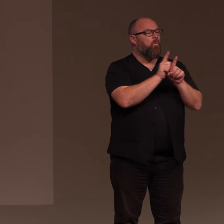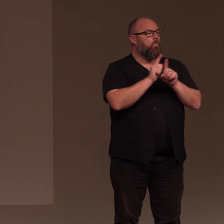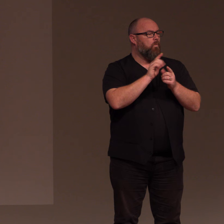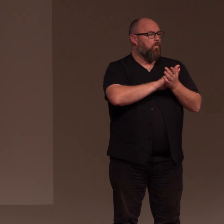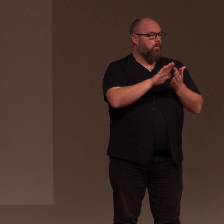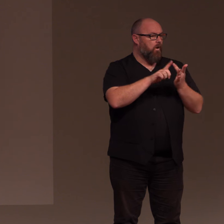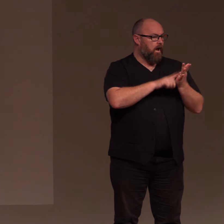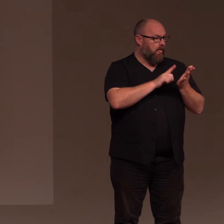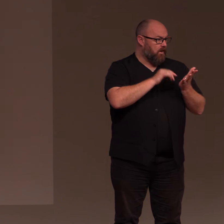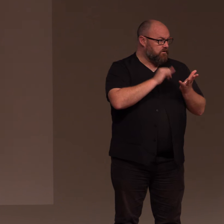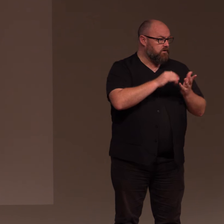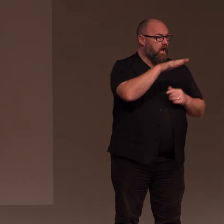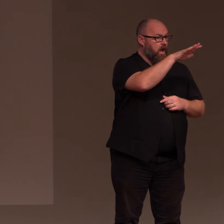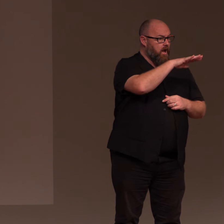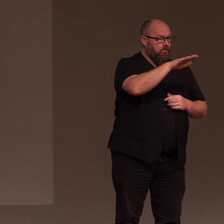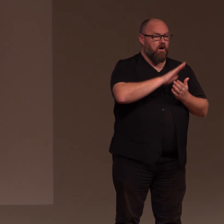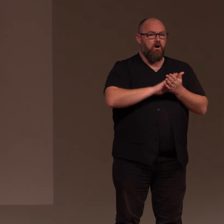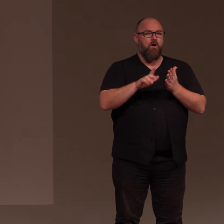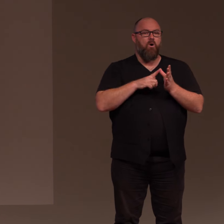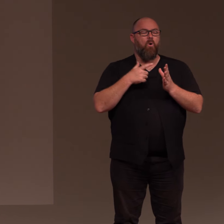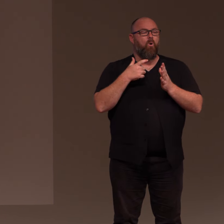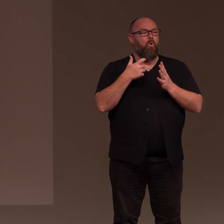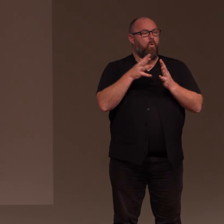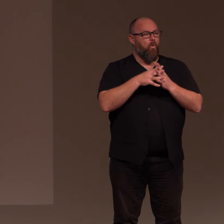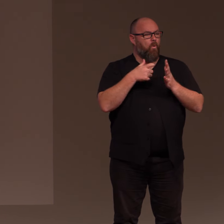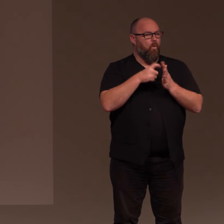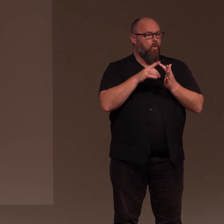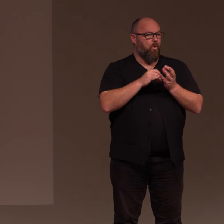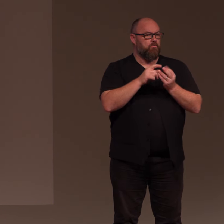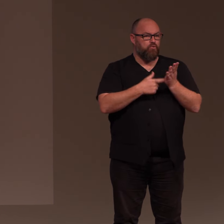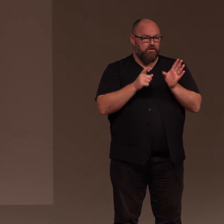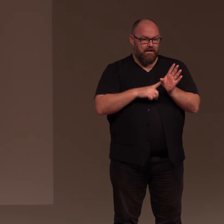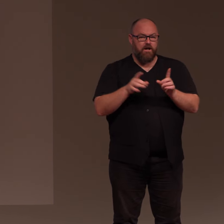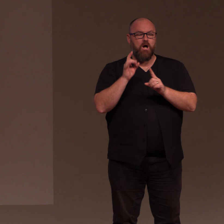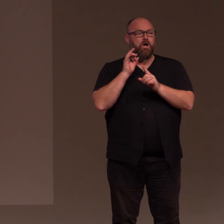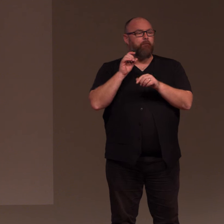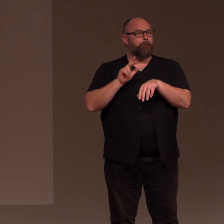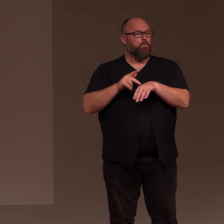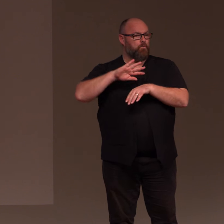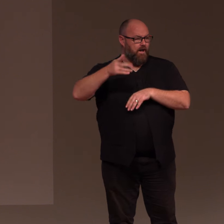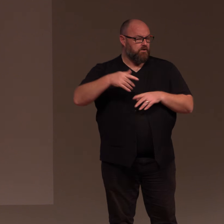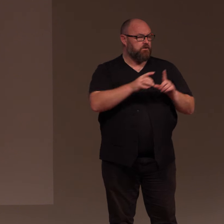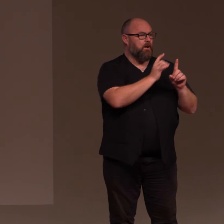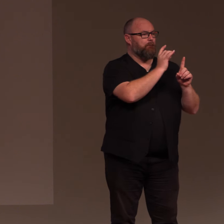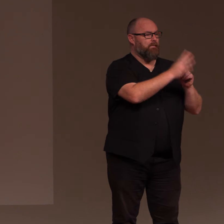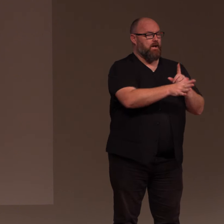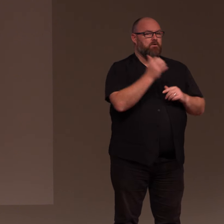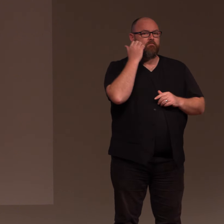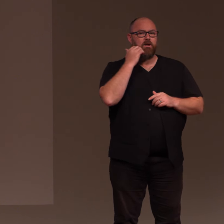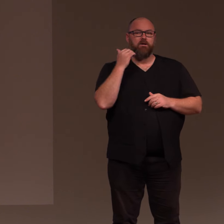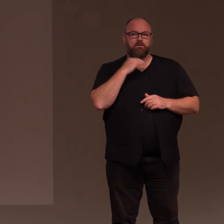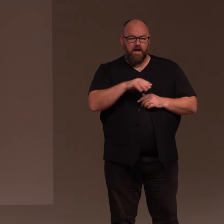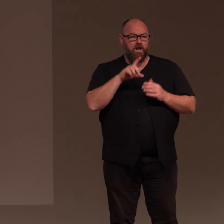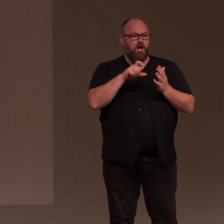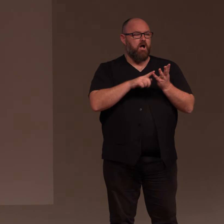Shire Council area, Hawkesbury, the Blue Mountains, Penrith, Blacktown, Cumberland Shire